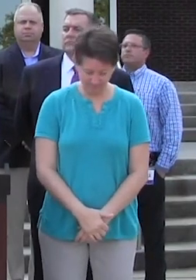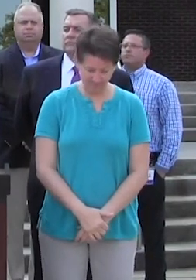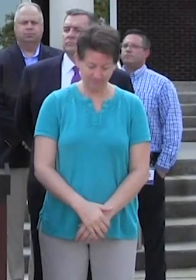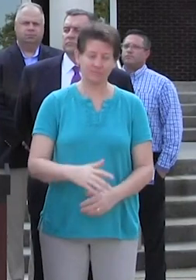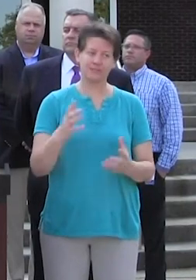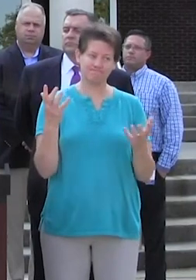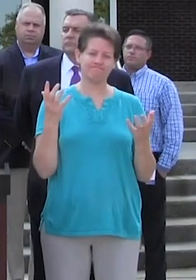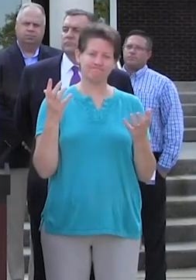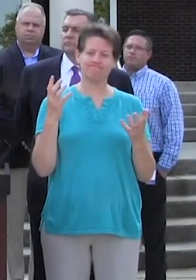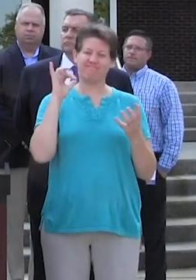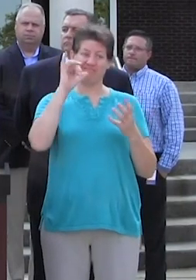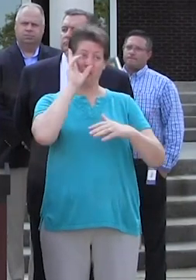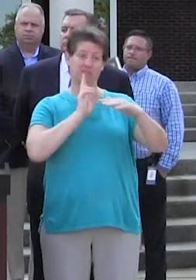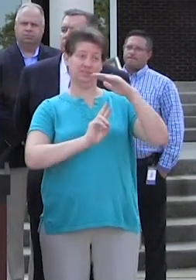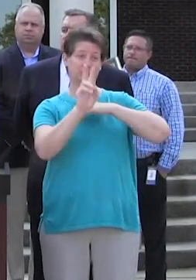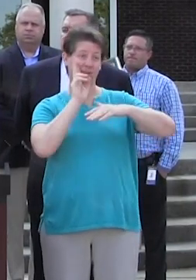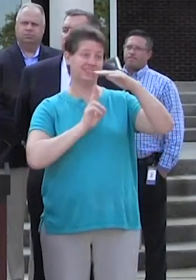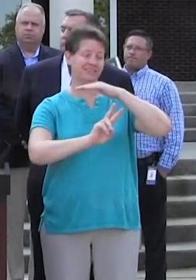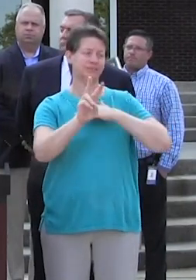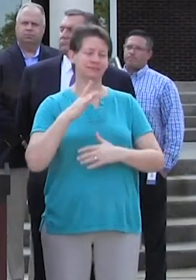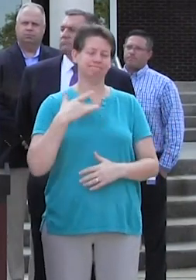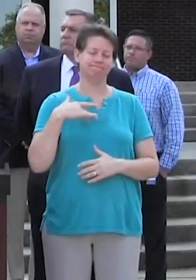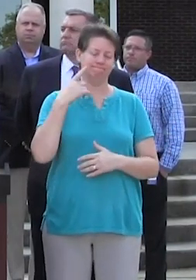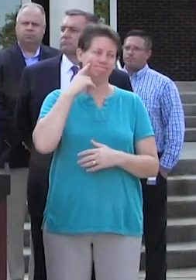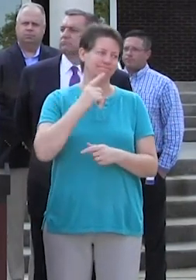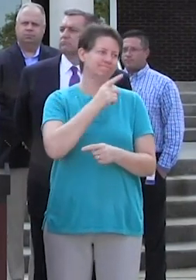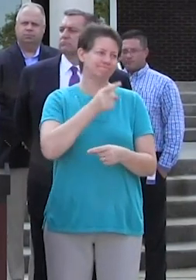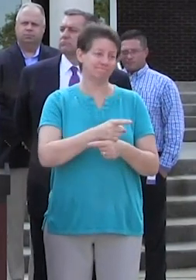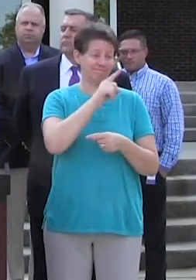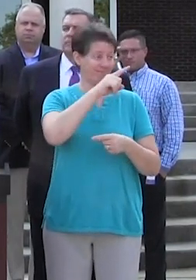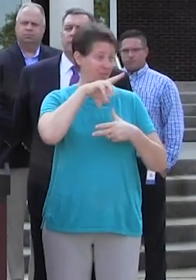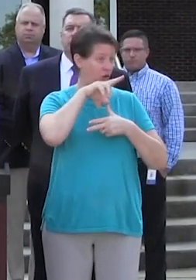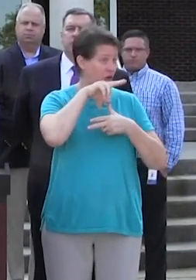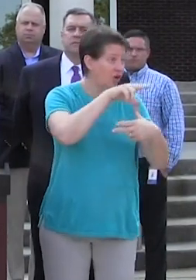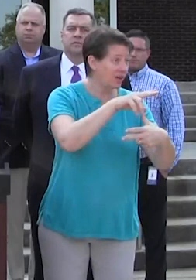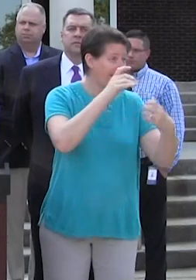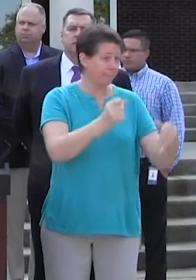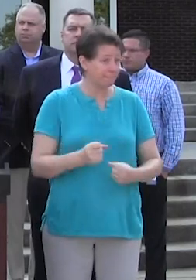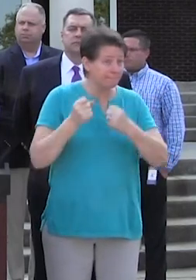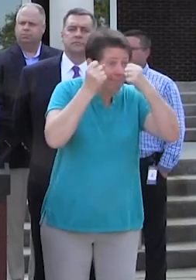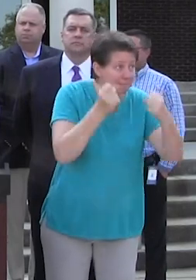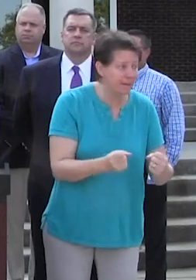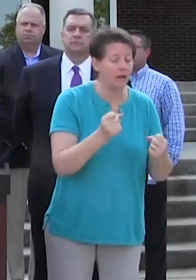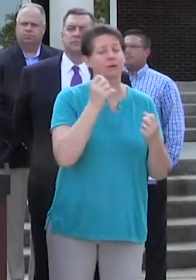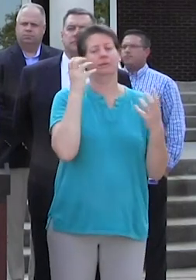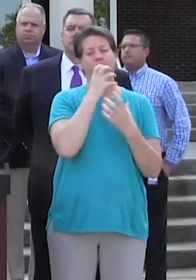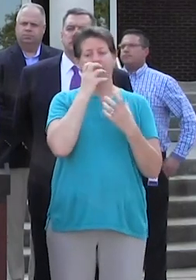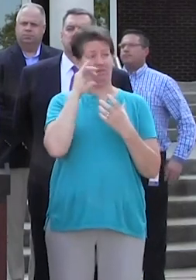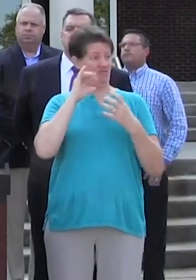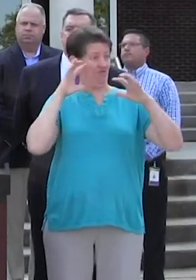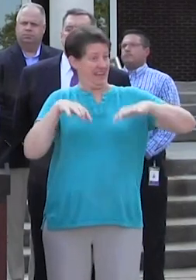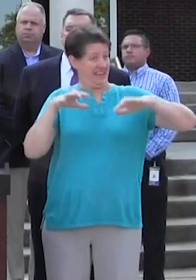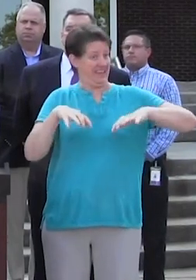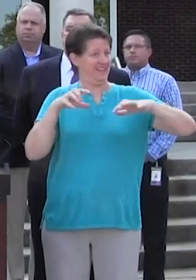This proves we think that the predictions were correct about this hurricane and its power. We've never had this much